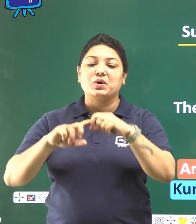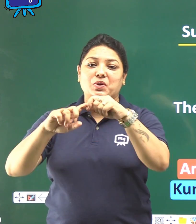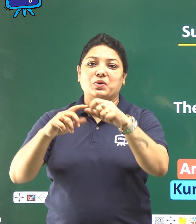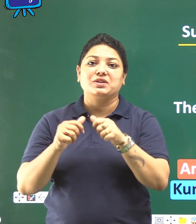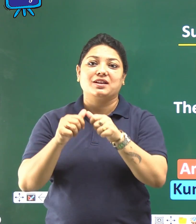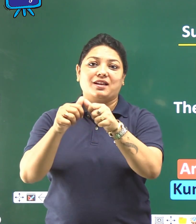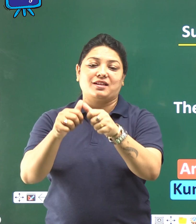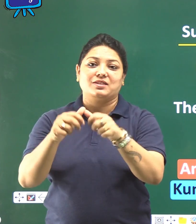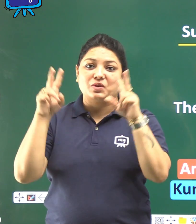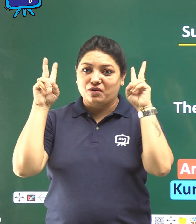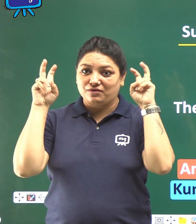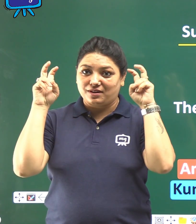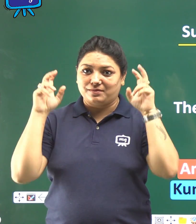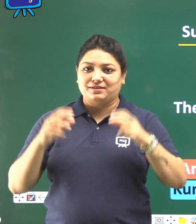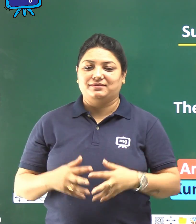chapter.